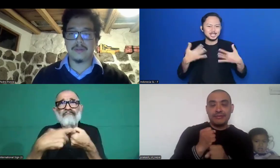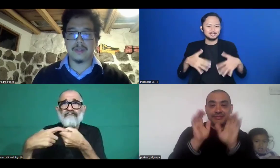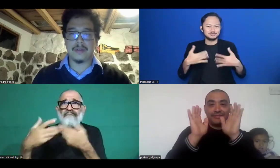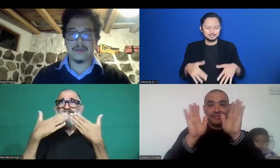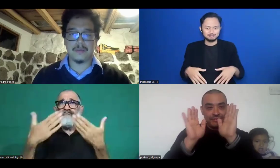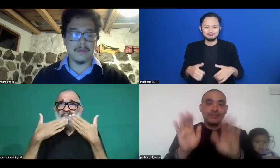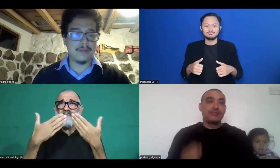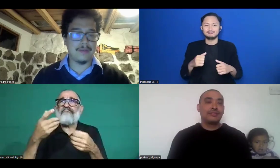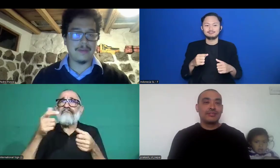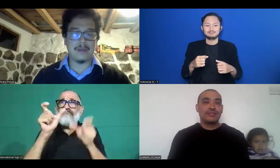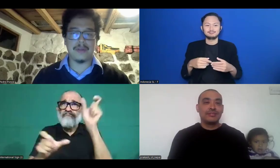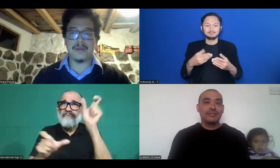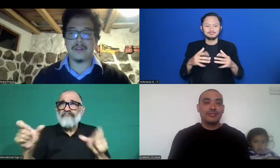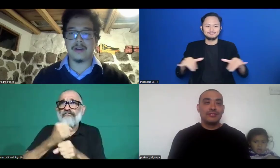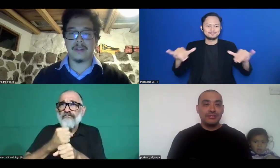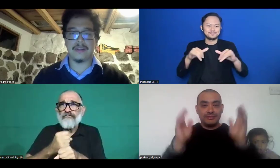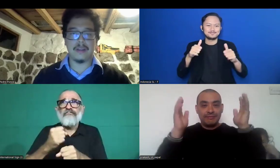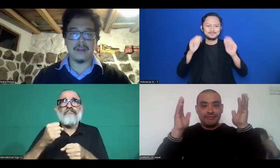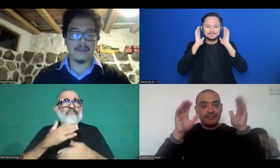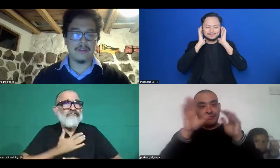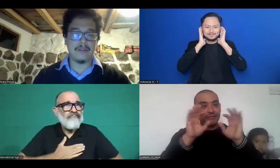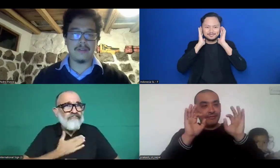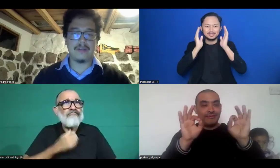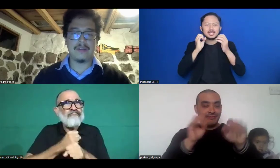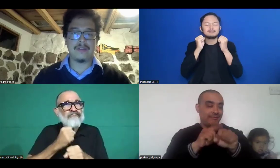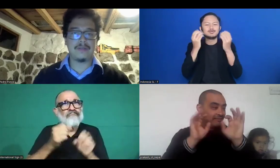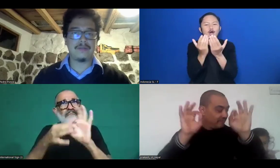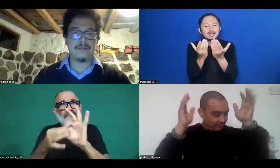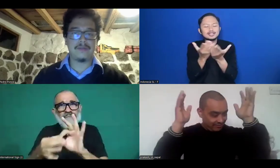of this together on Zoom. I wish you all a great day.